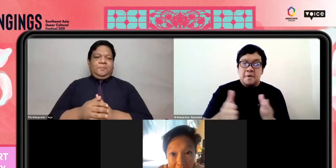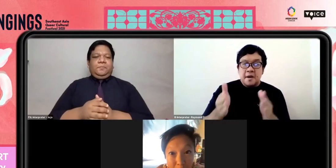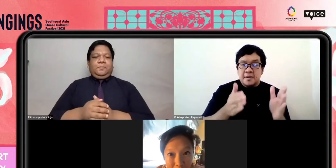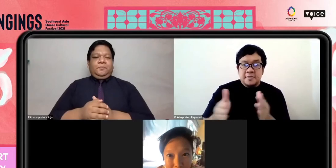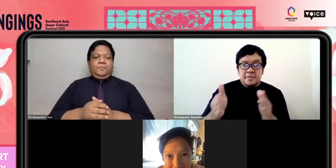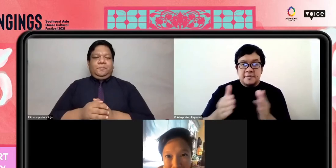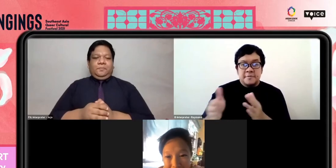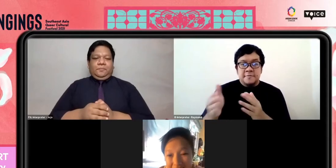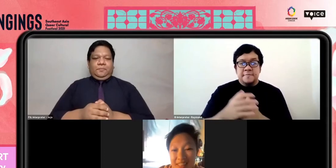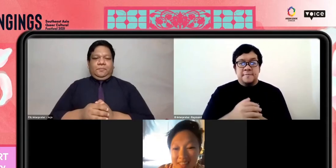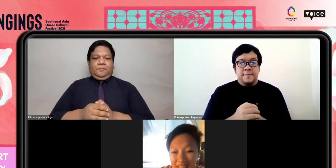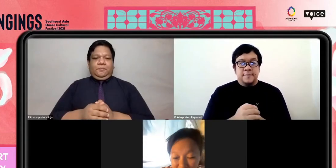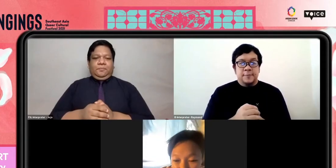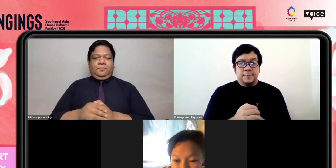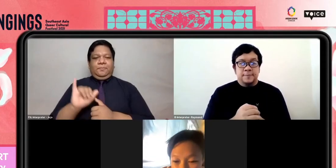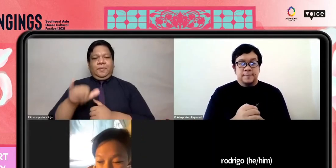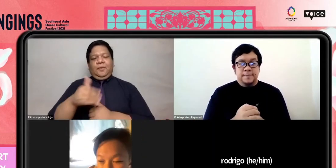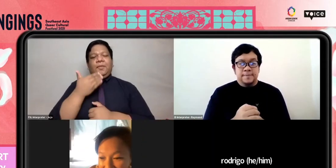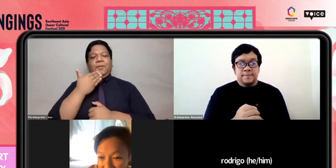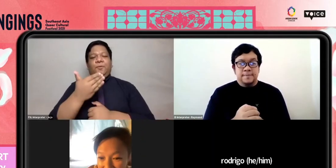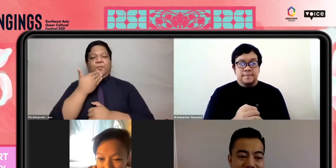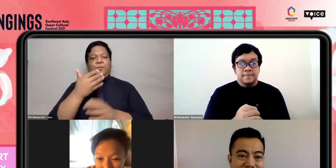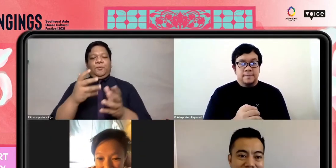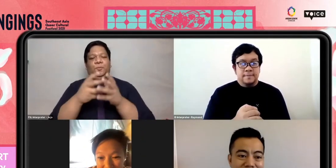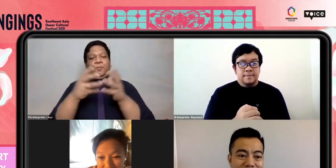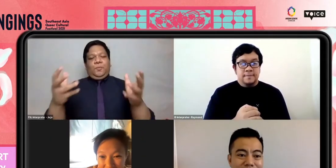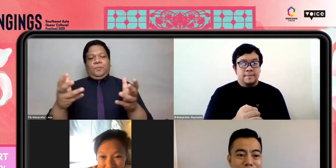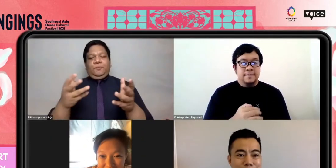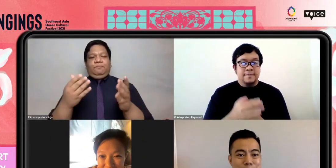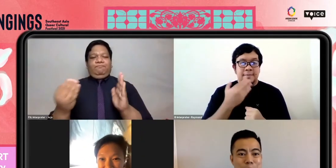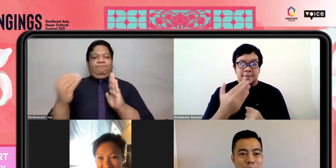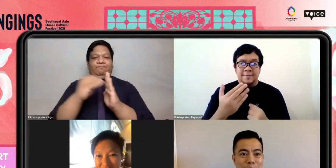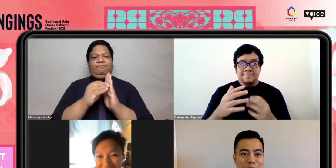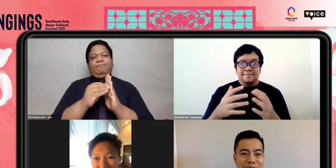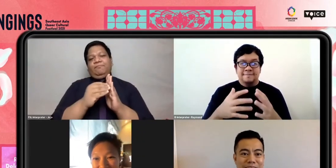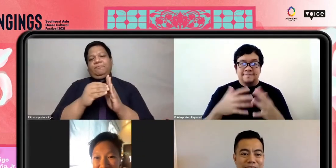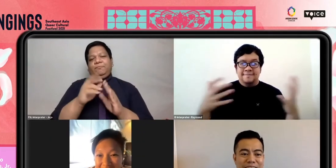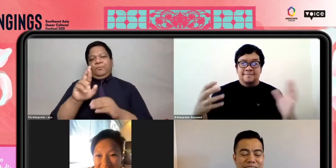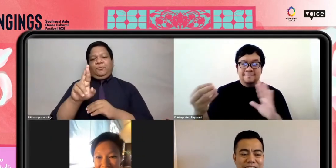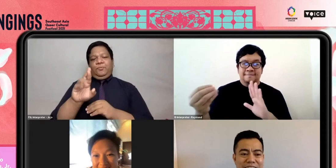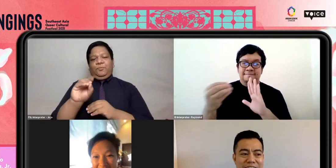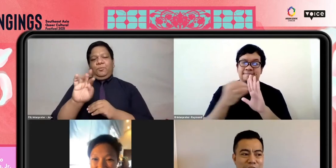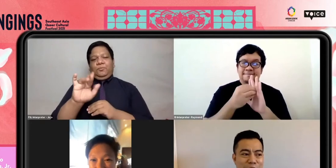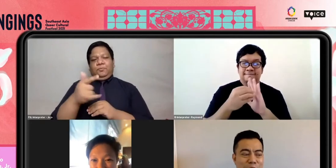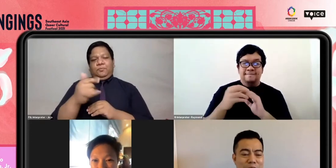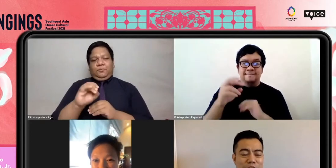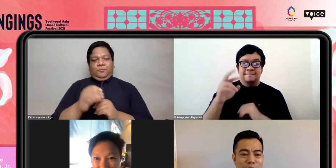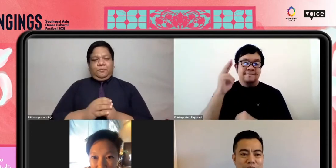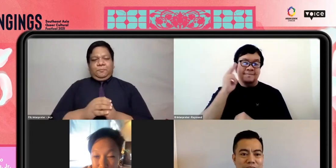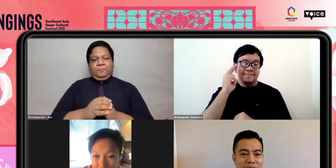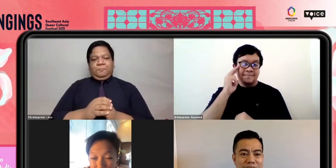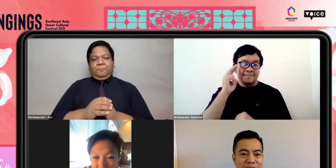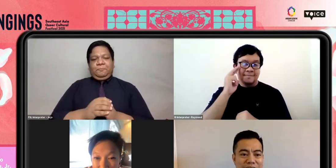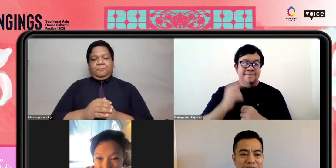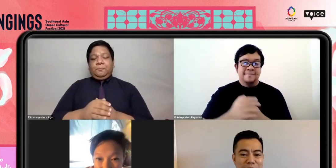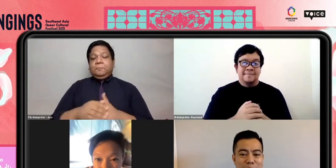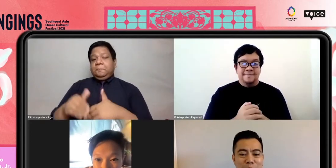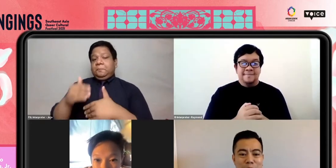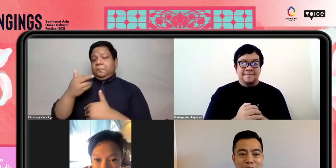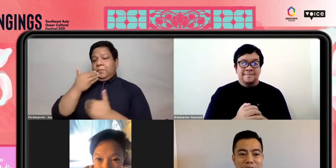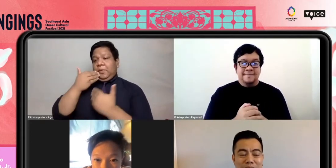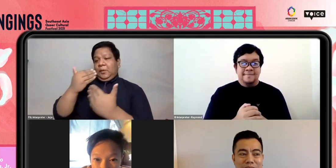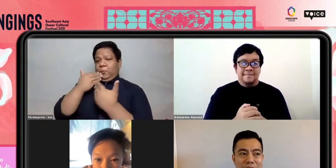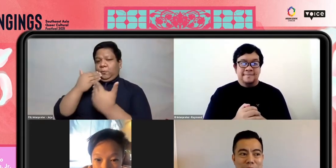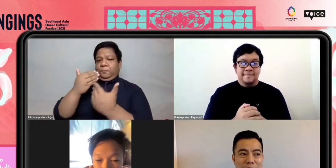And that's been my piece. Thank you so much for putting this together, Rodrigo. Thank you. I really enjoyed that